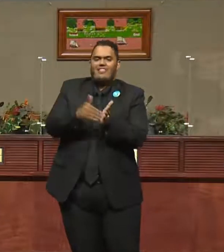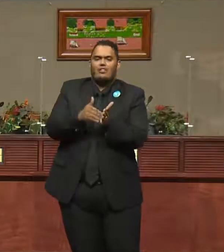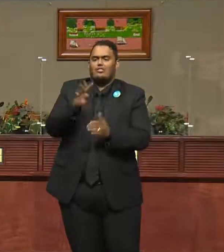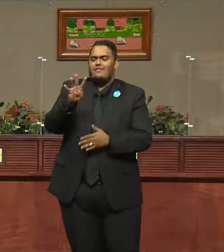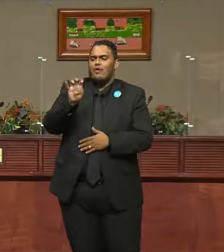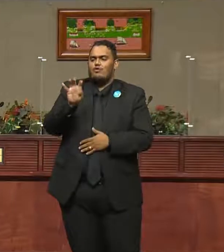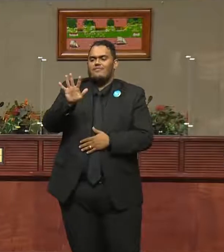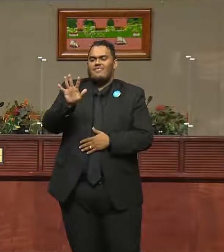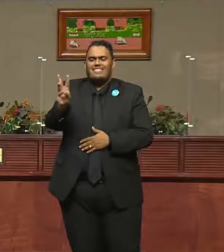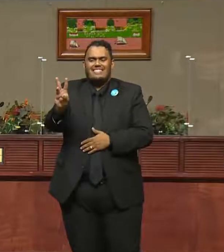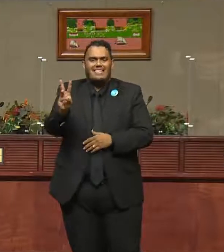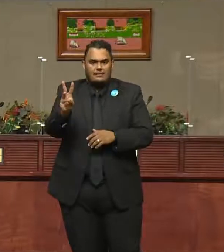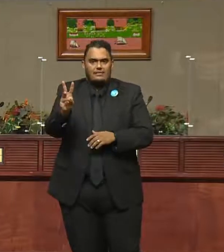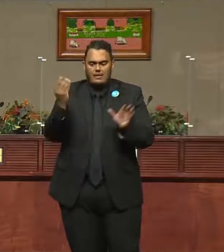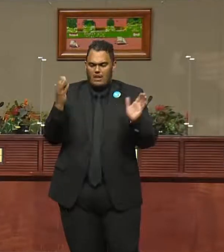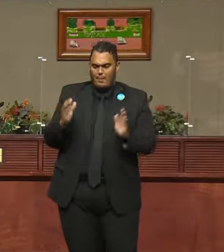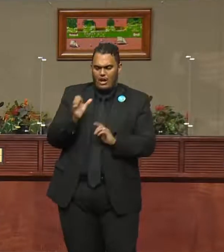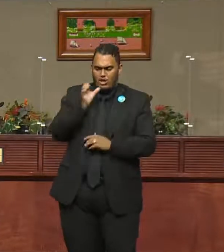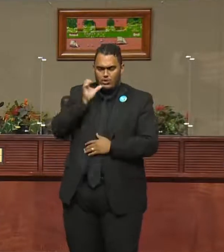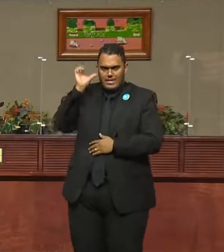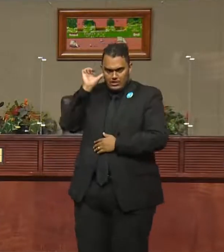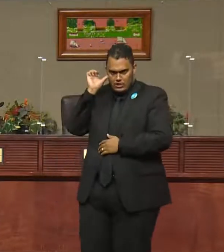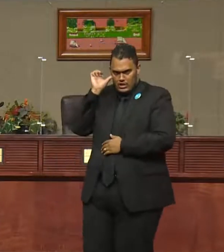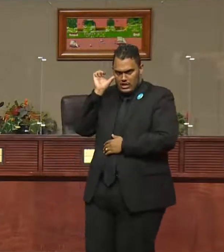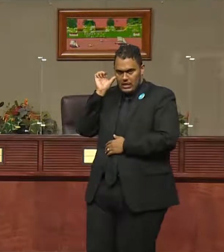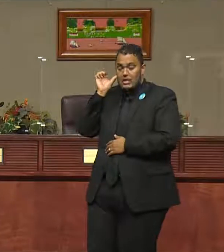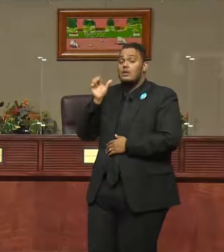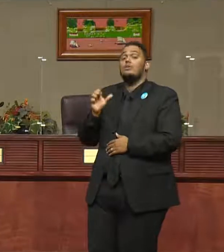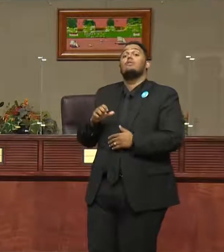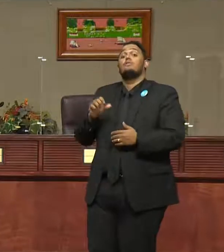10,456 from yesterday. So yesterday,